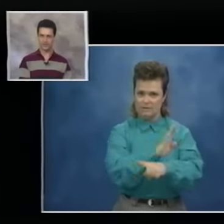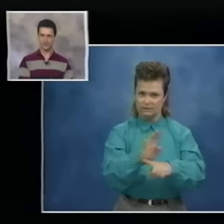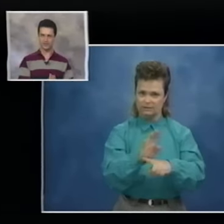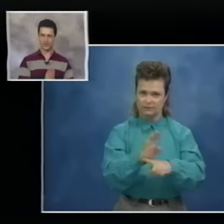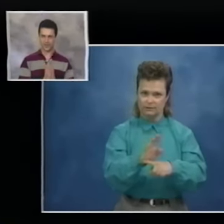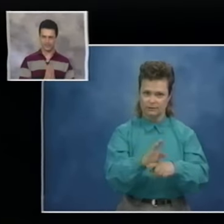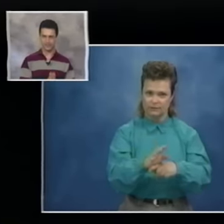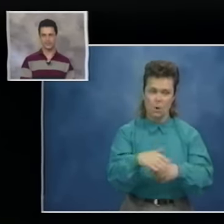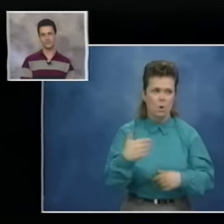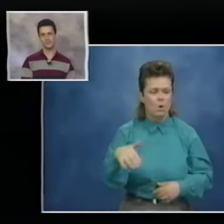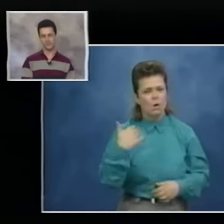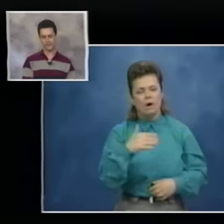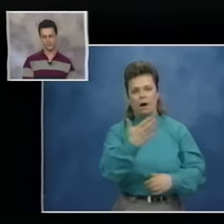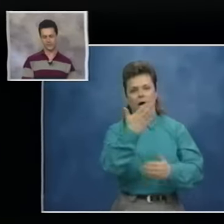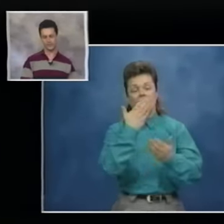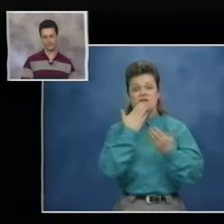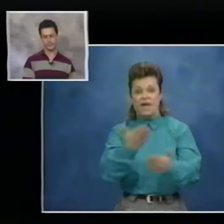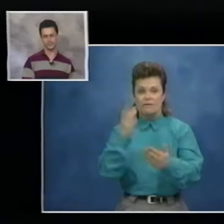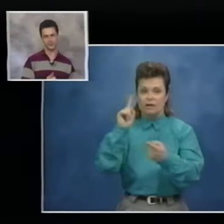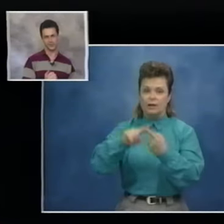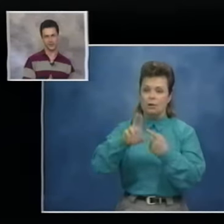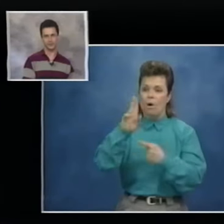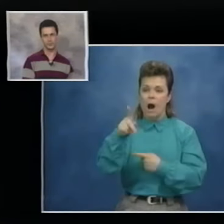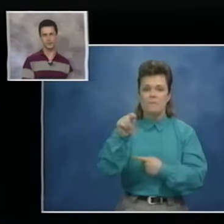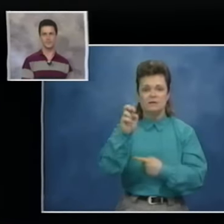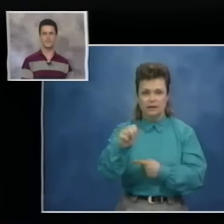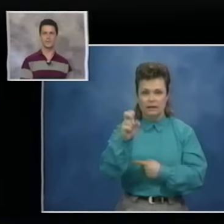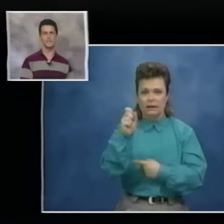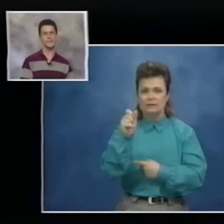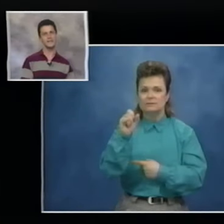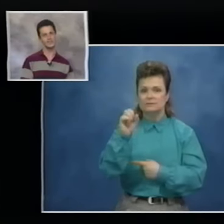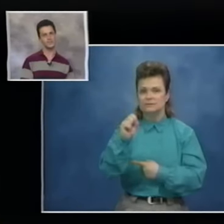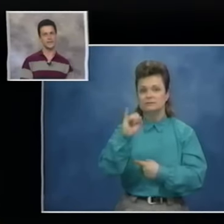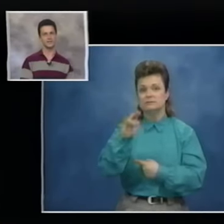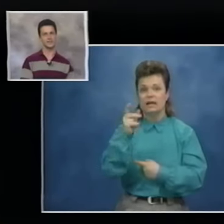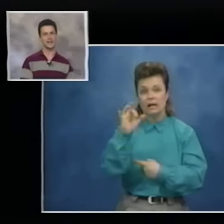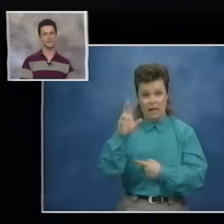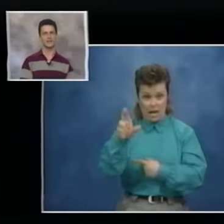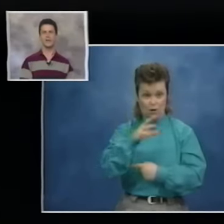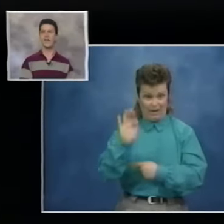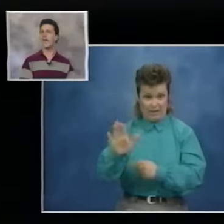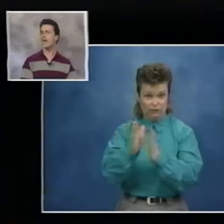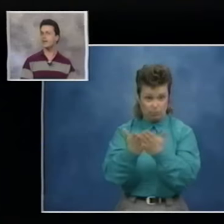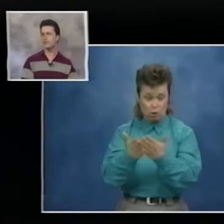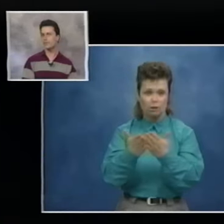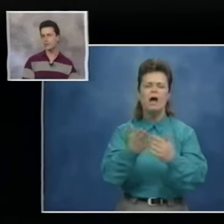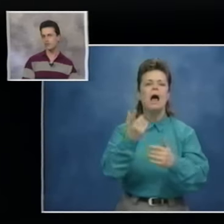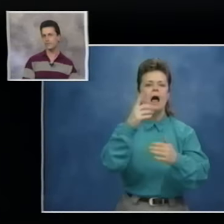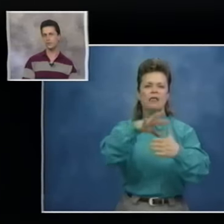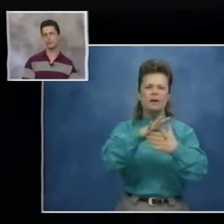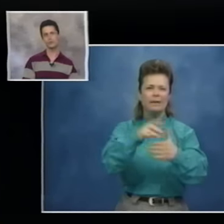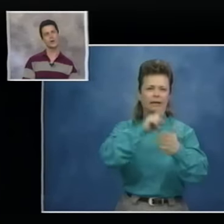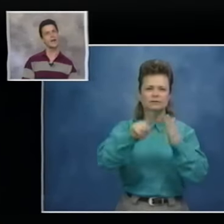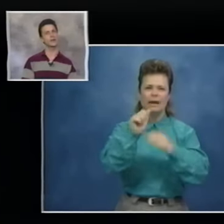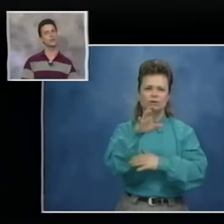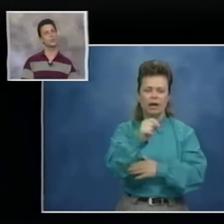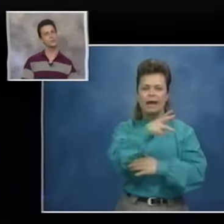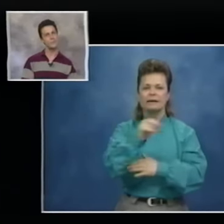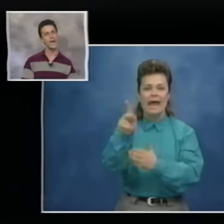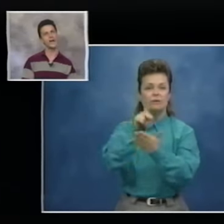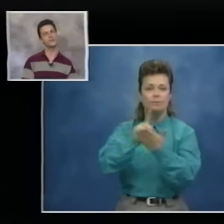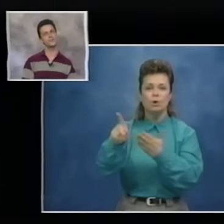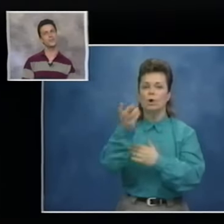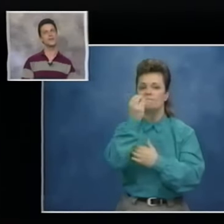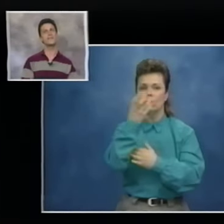Thankfully to Upton Sinclair's book, the Meat Inspection Act and the Pure Food and Drug Act